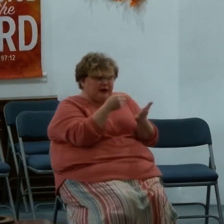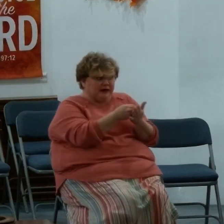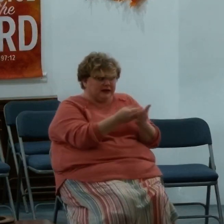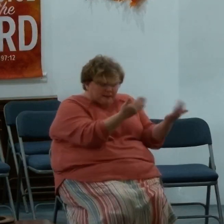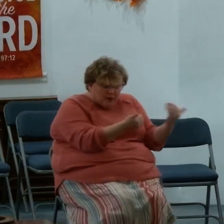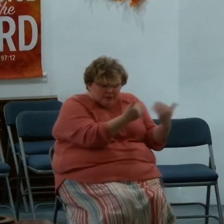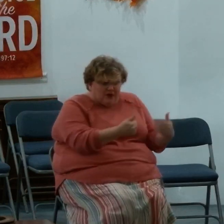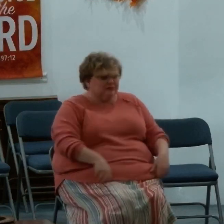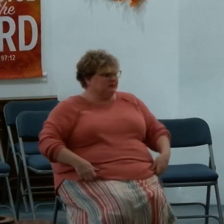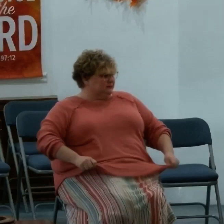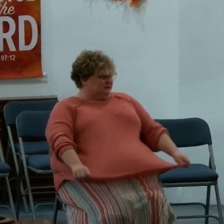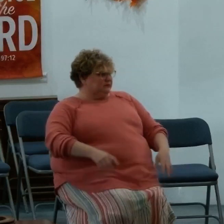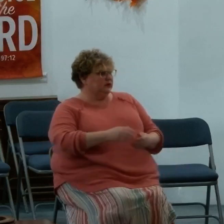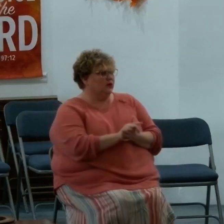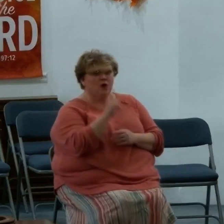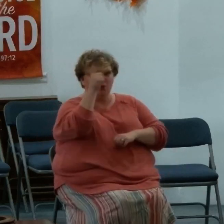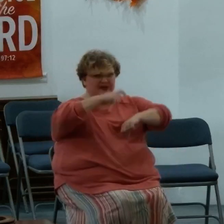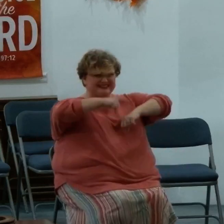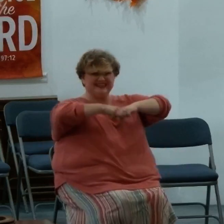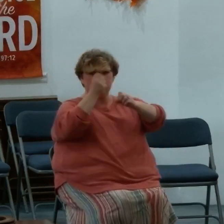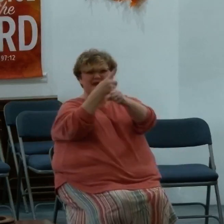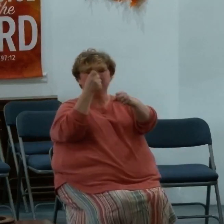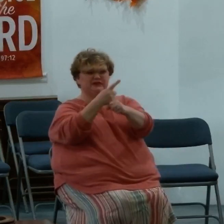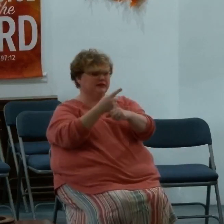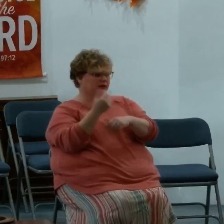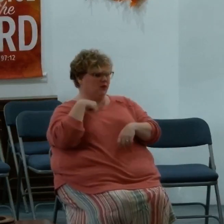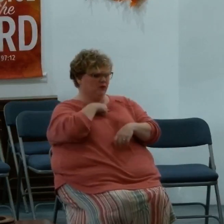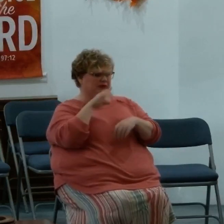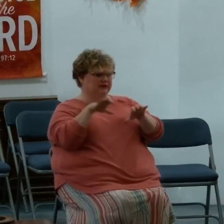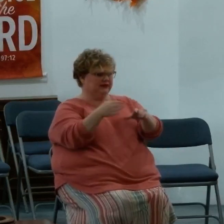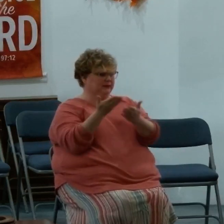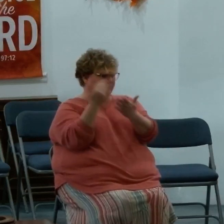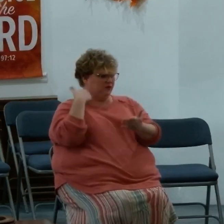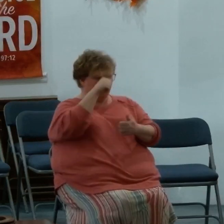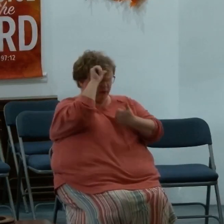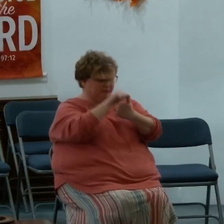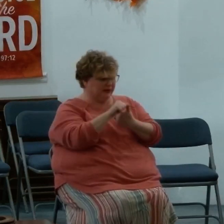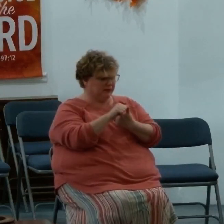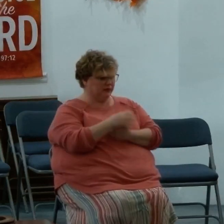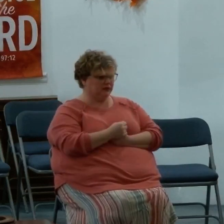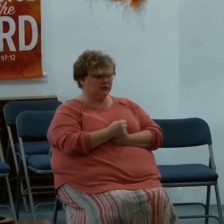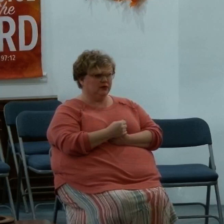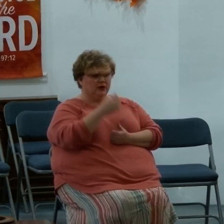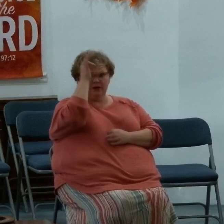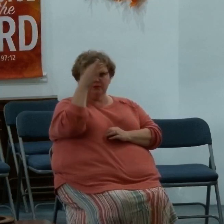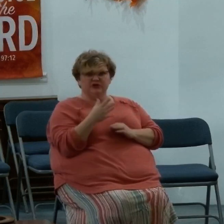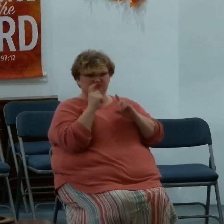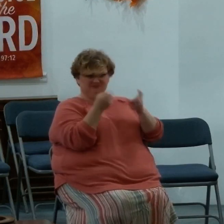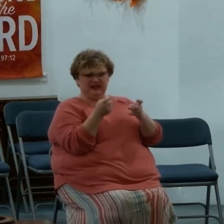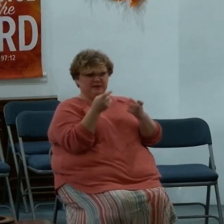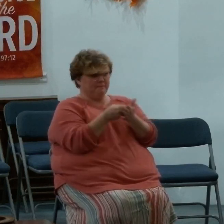Come on. Once a year, y'all remember we did this once before since I've been here. You remember? Preacher gave away bags of money. Y'all